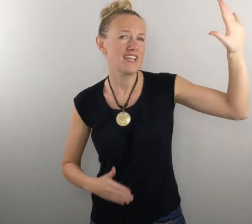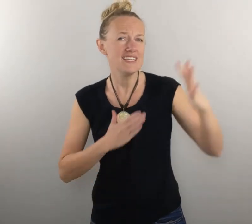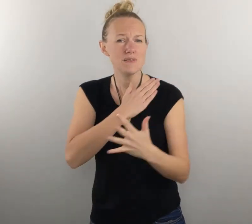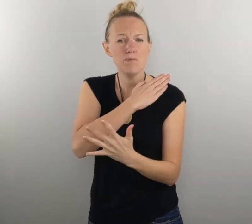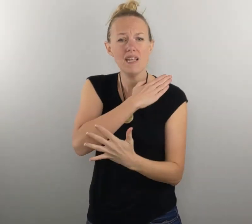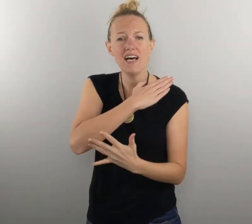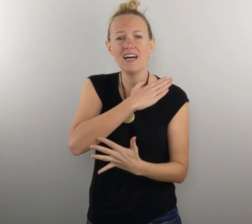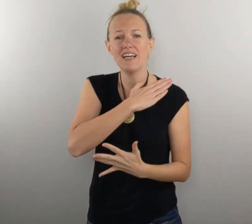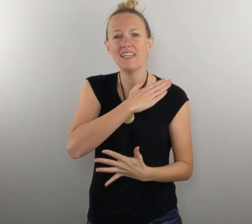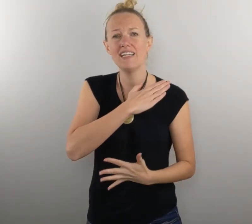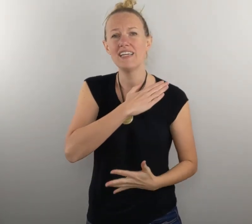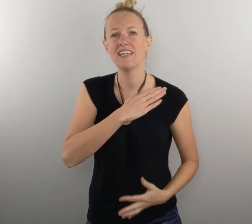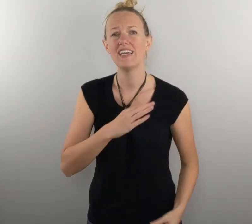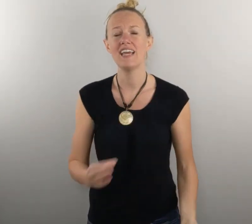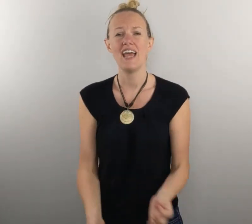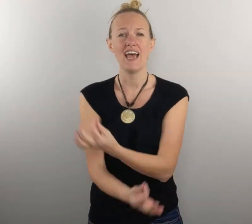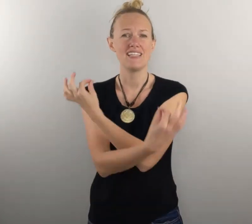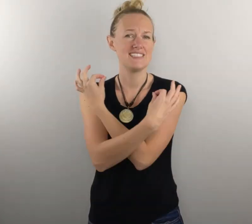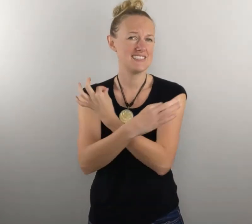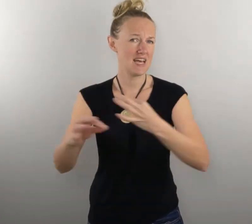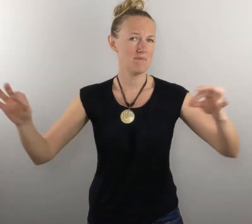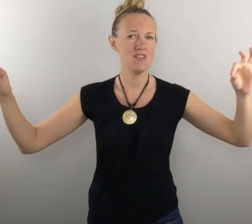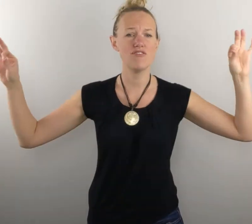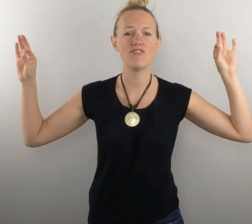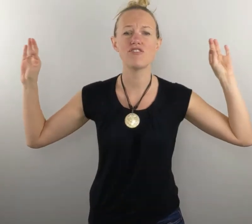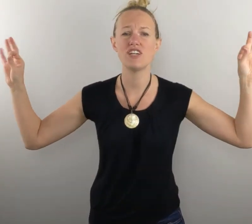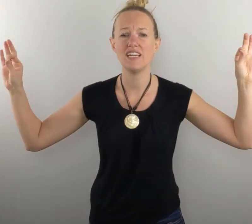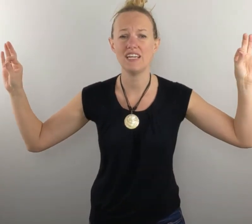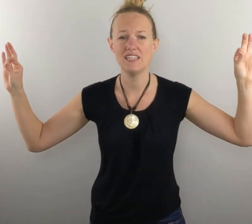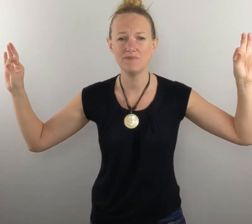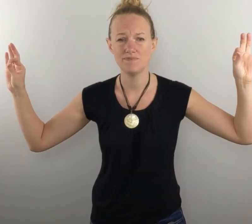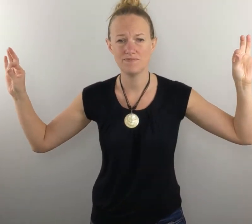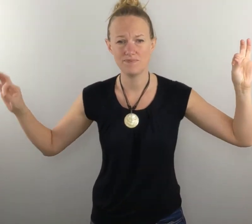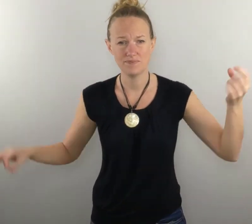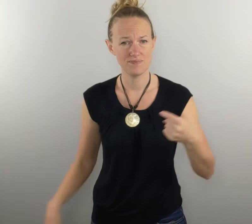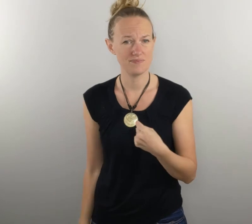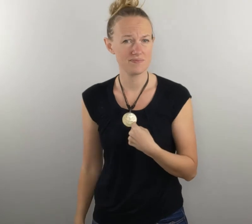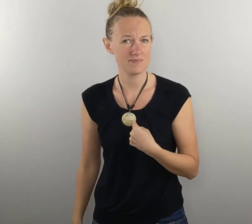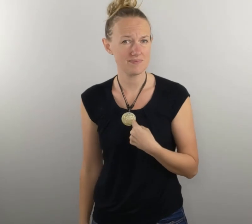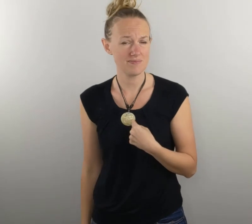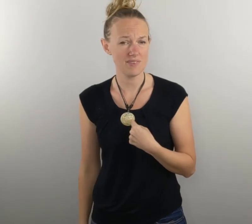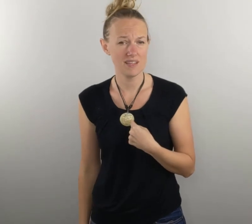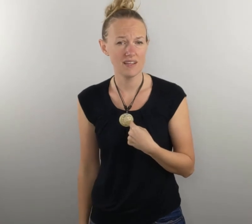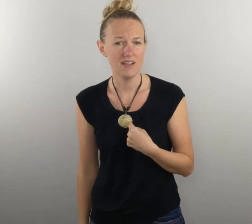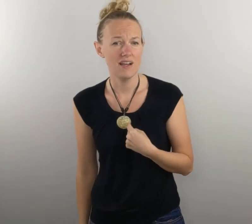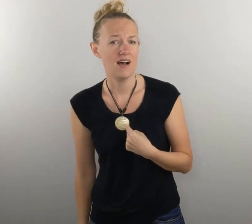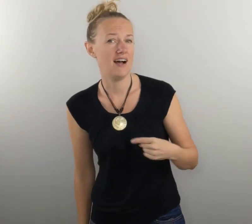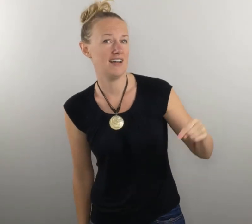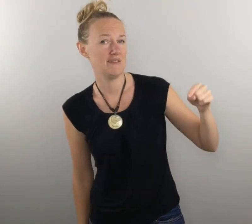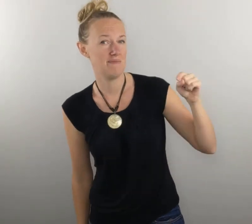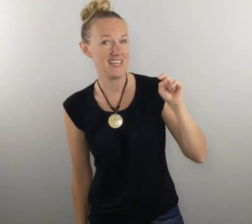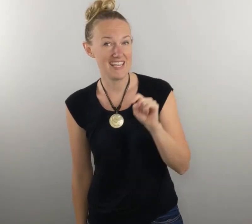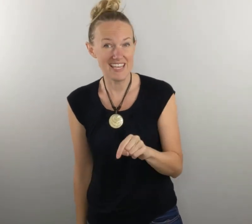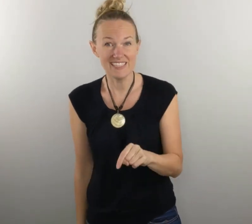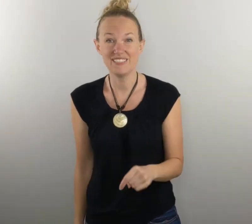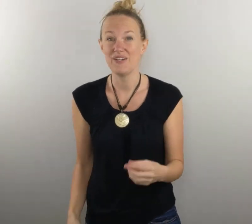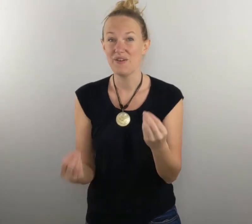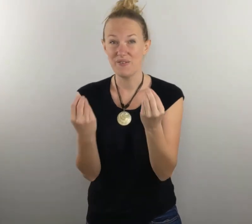his blood has set me free. It